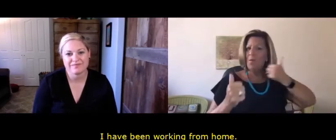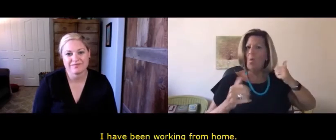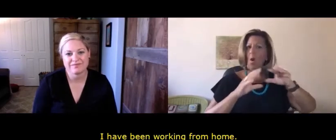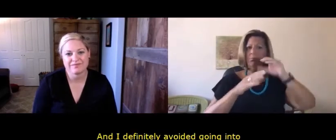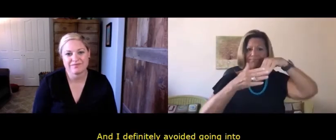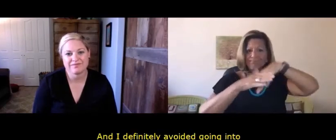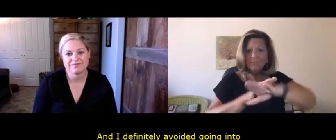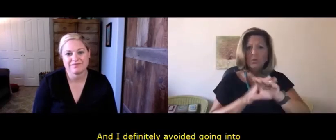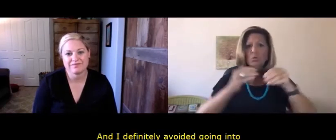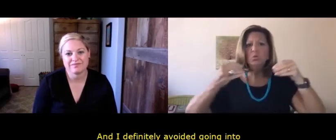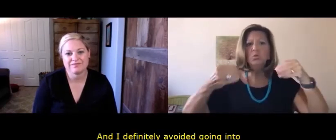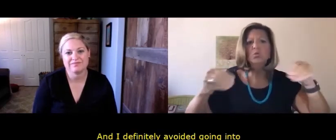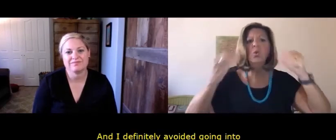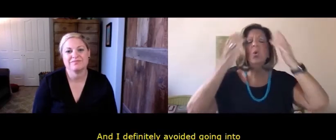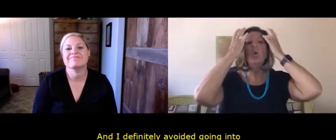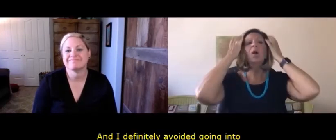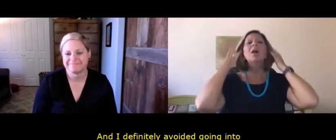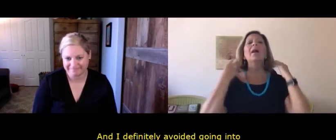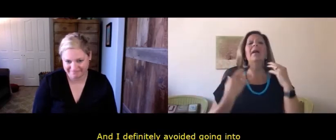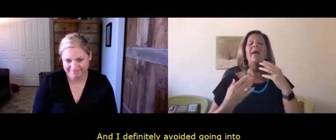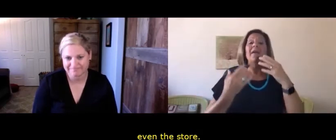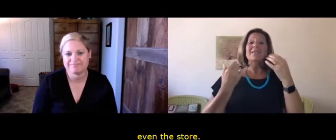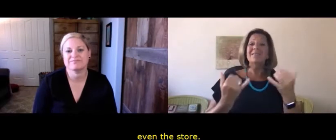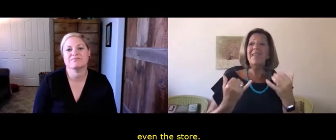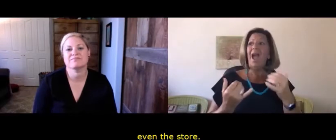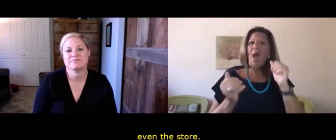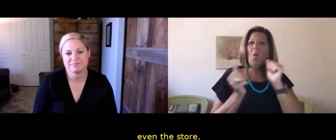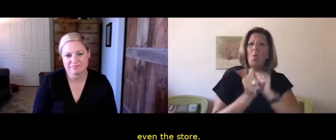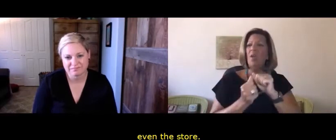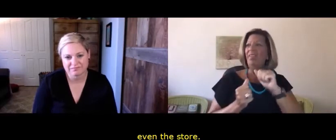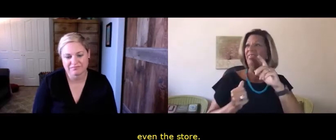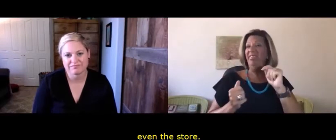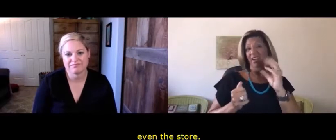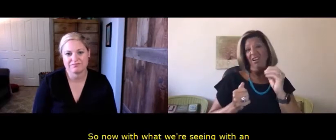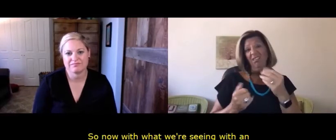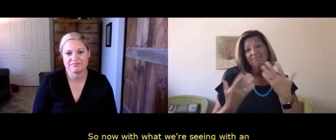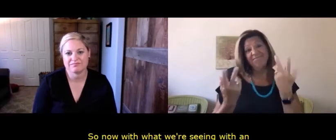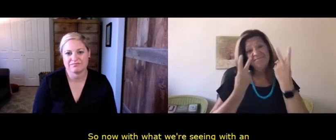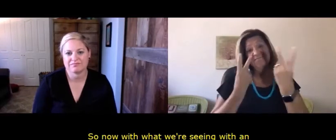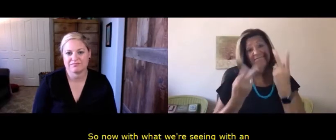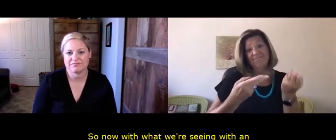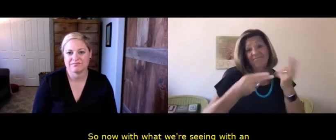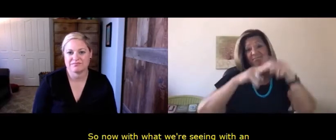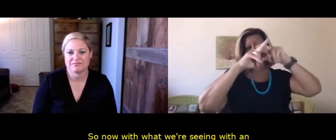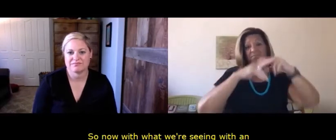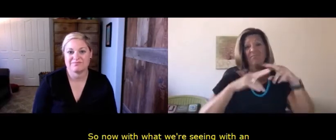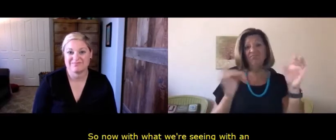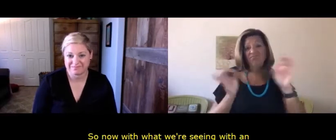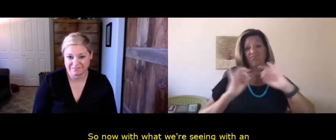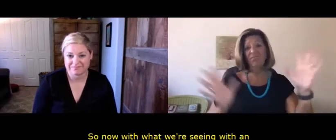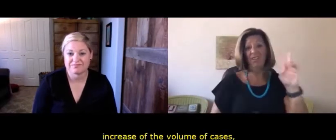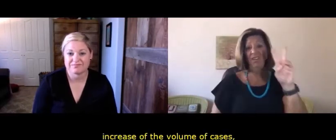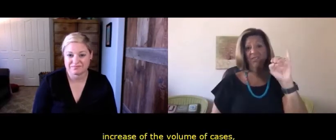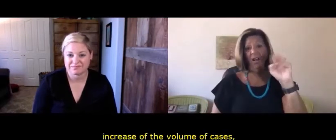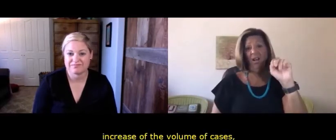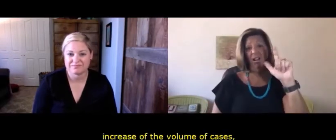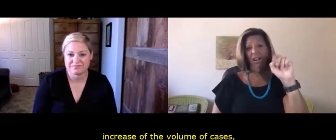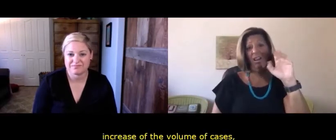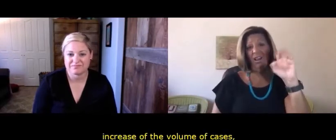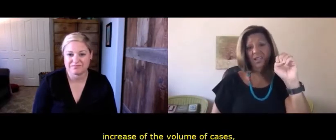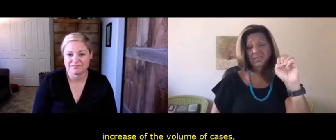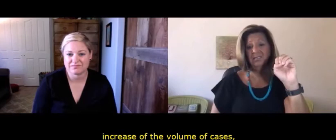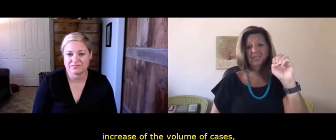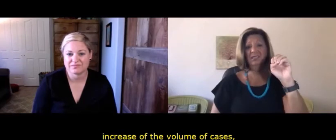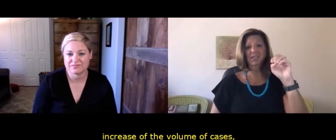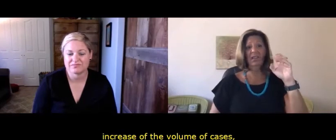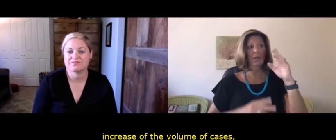home, and I've definitely avoided going into even the store. So now with what we're seeing with an increase